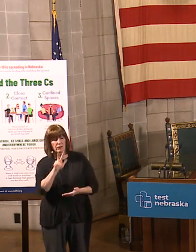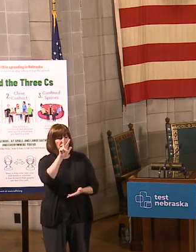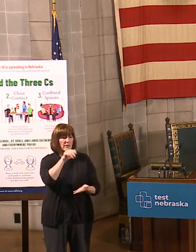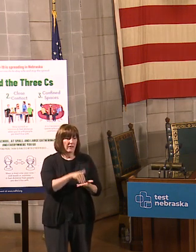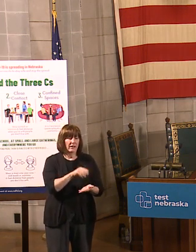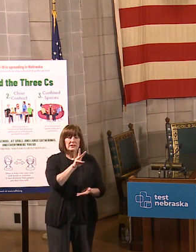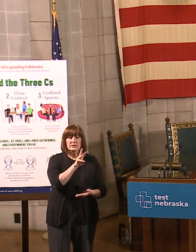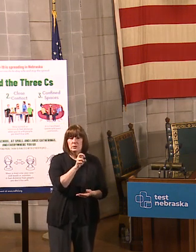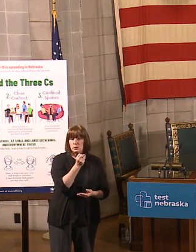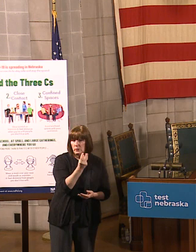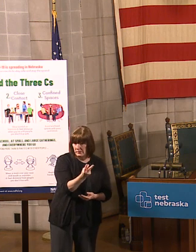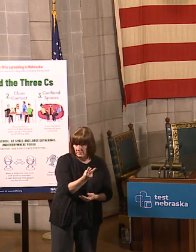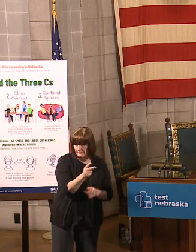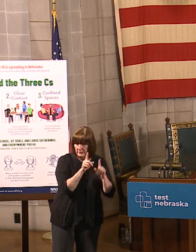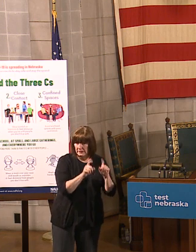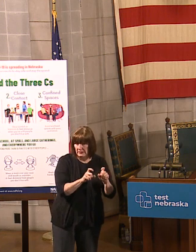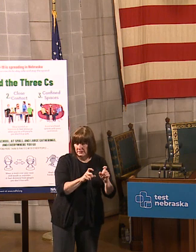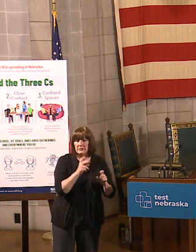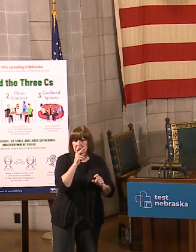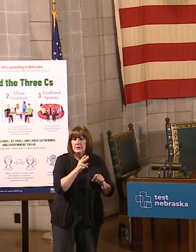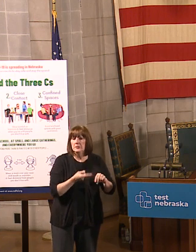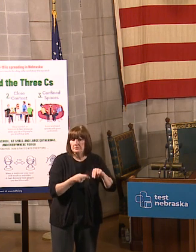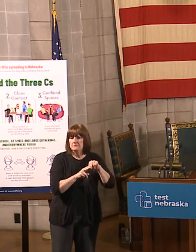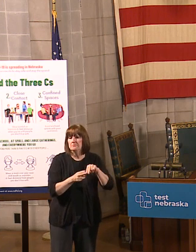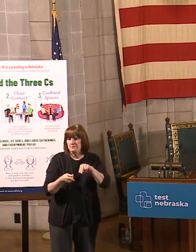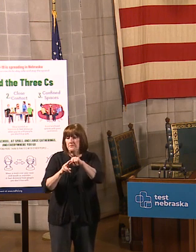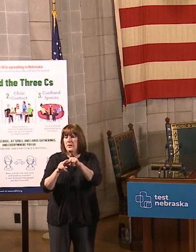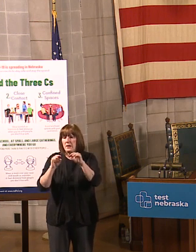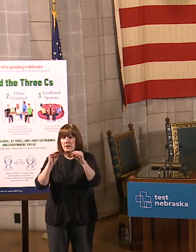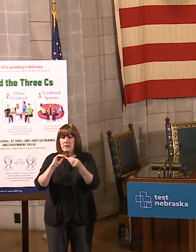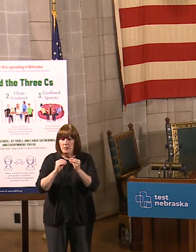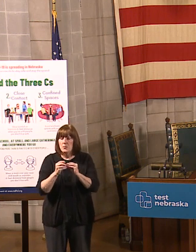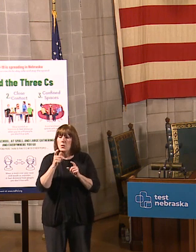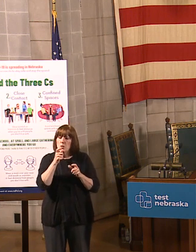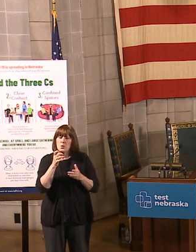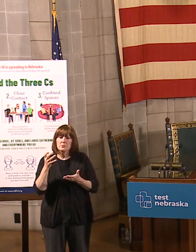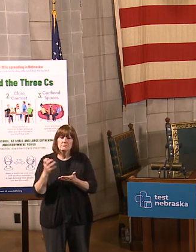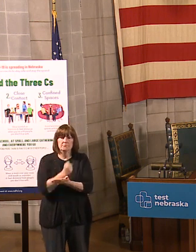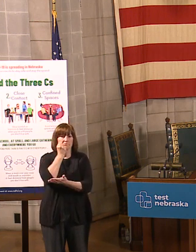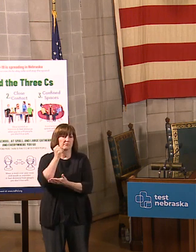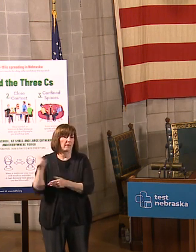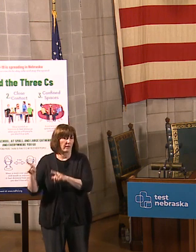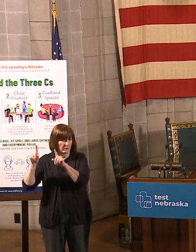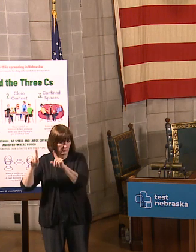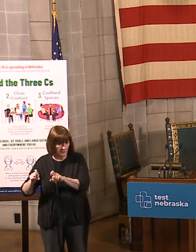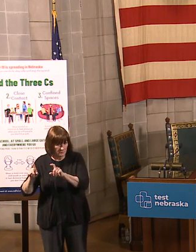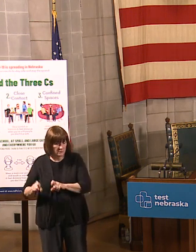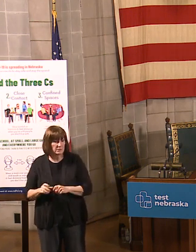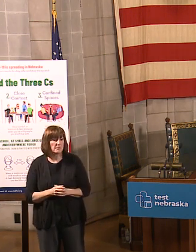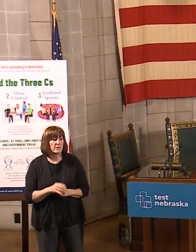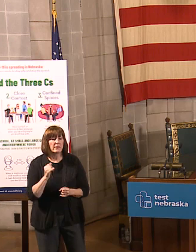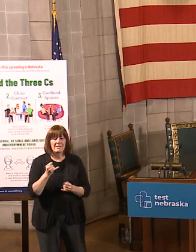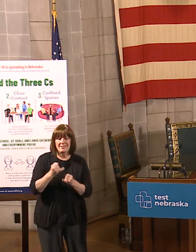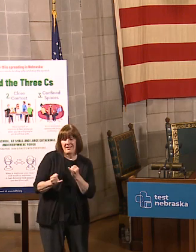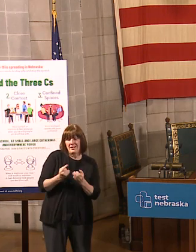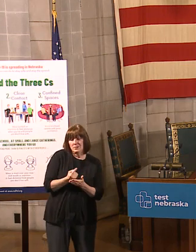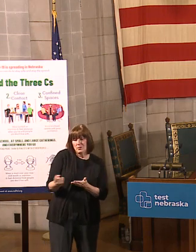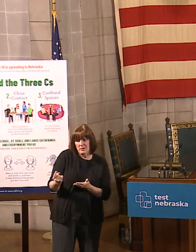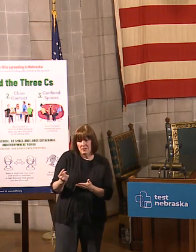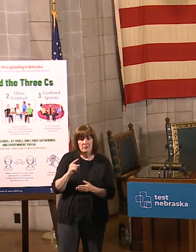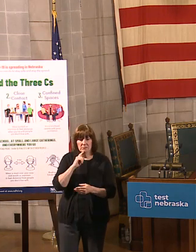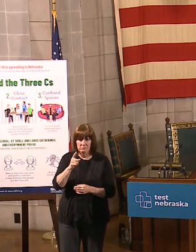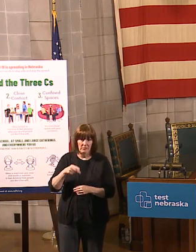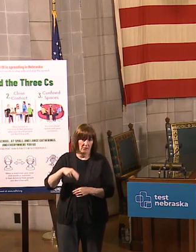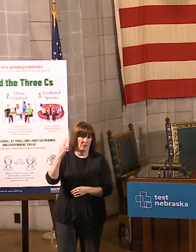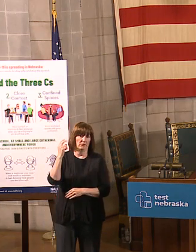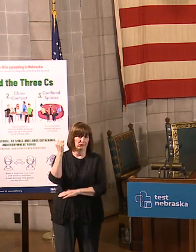3,612 tests. So we saw increasing tests over the course of the last 3 weeks. And during that last week, we reached a high on